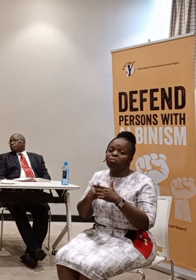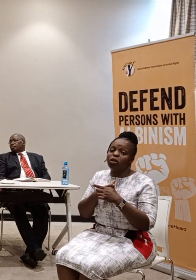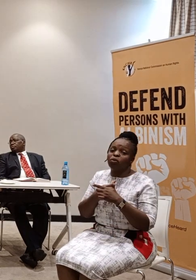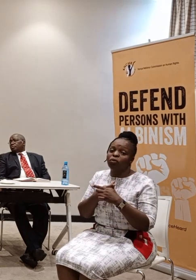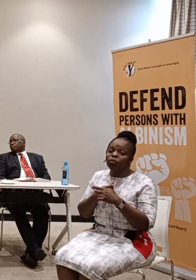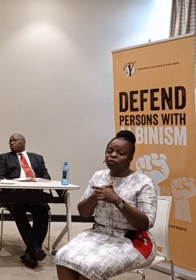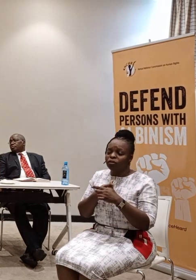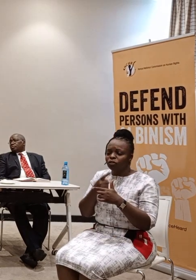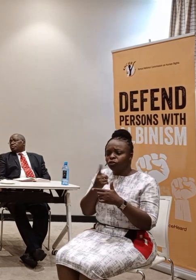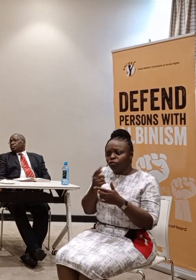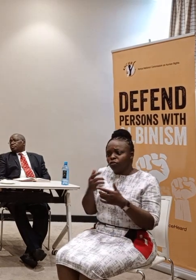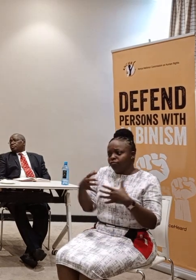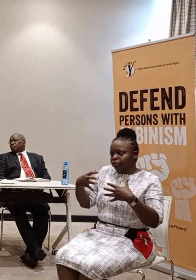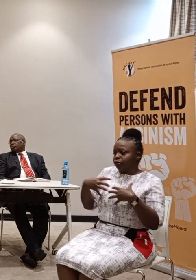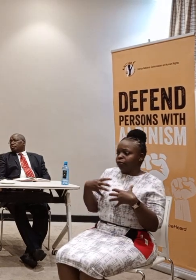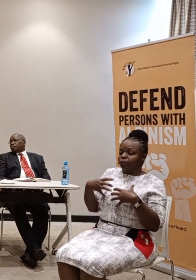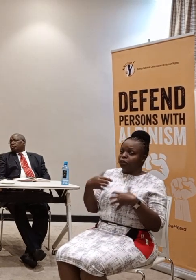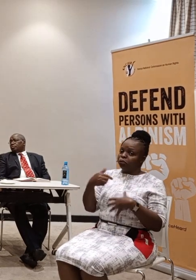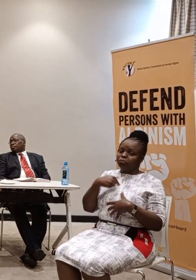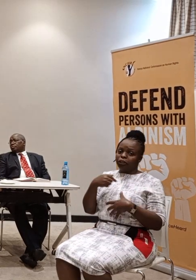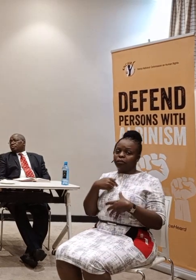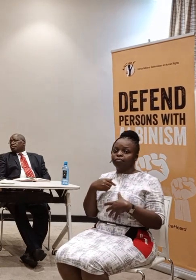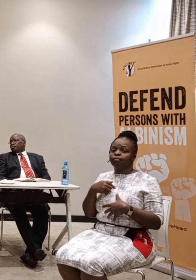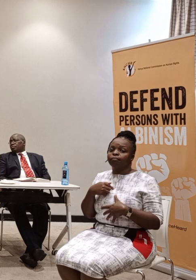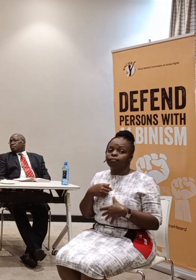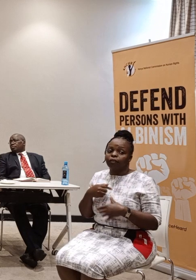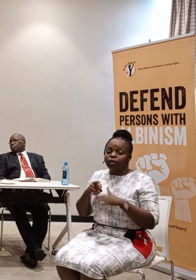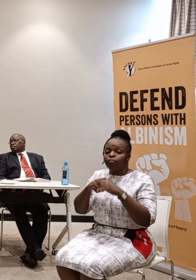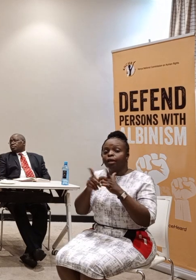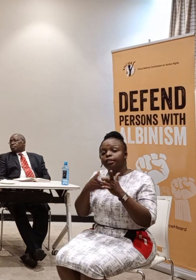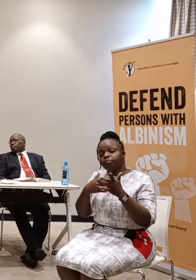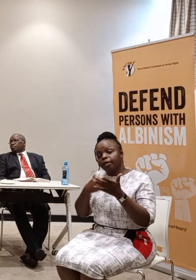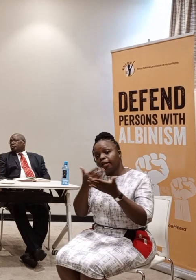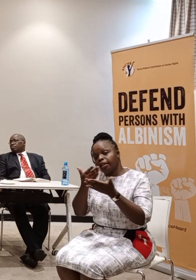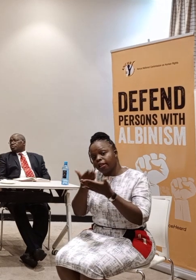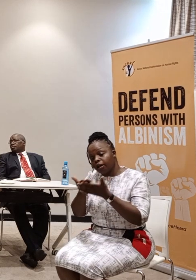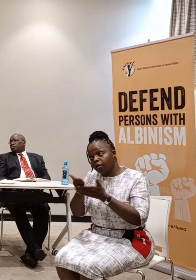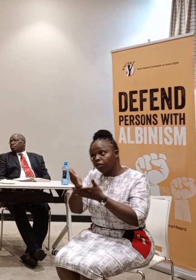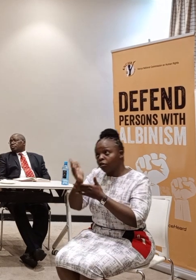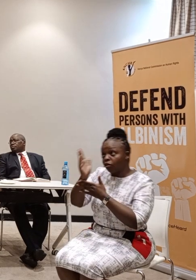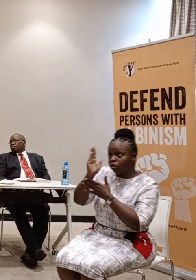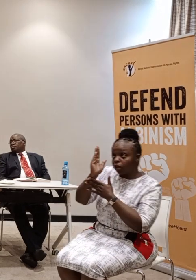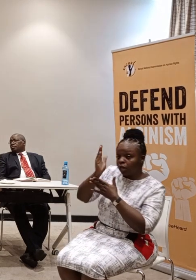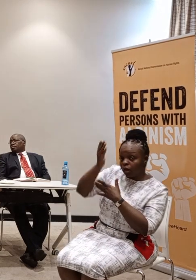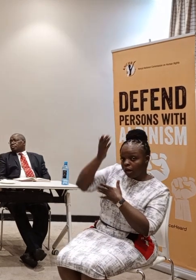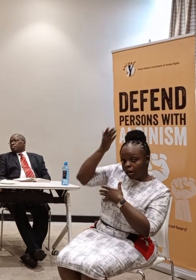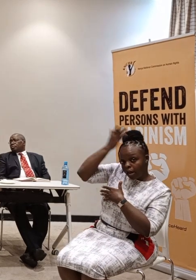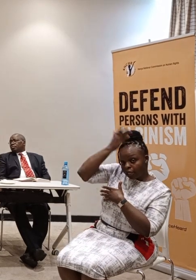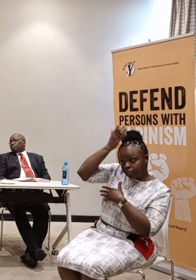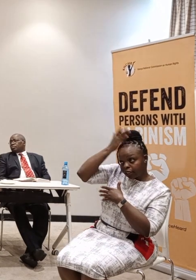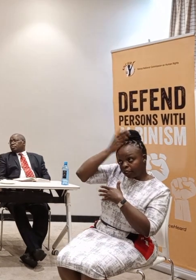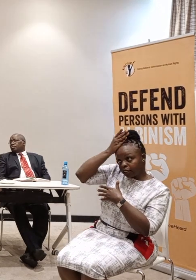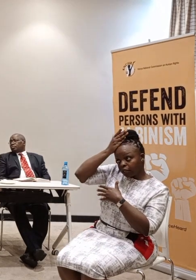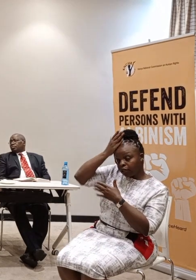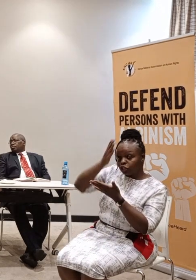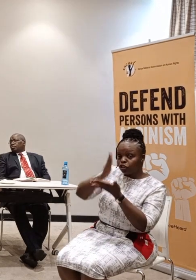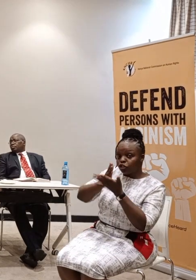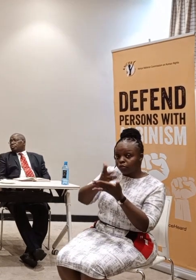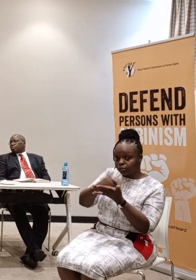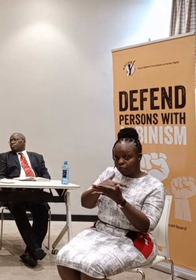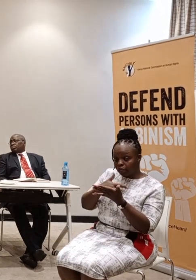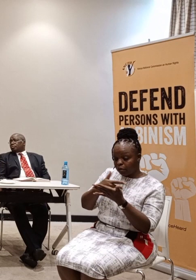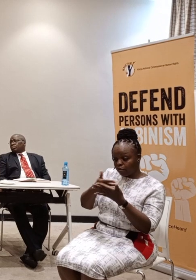So it came like a shock to me. But I thank God, my nurses from St. Mary's talked to me before